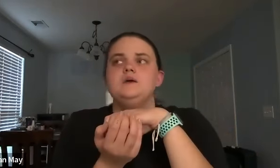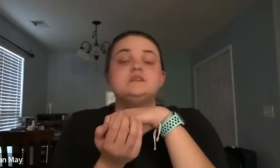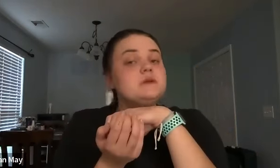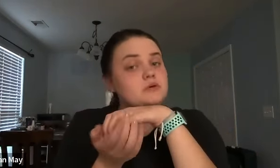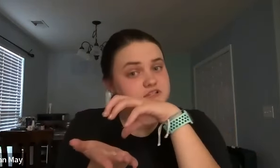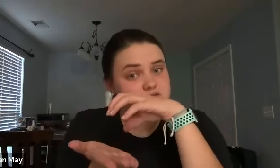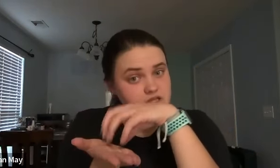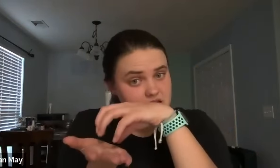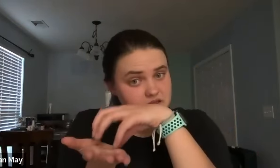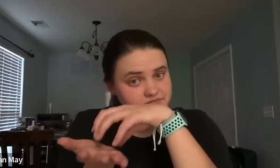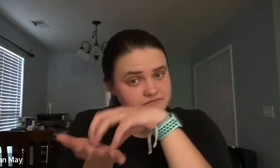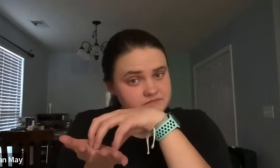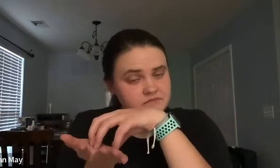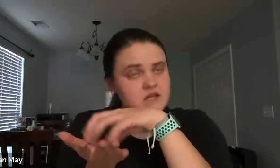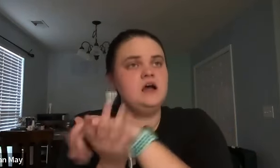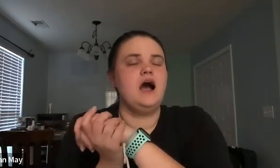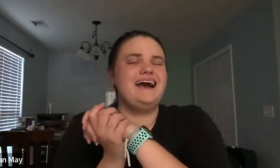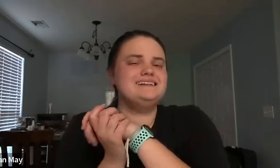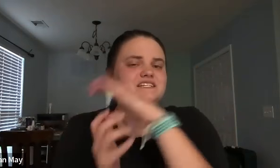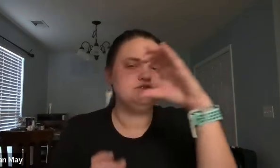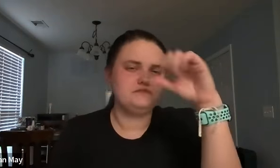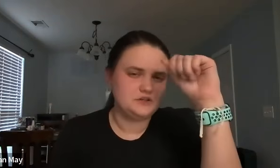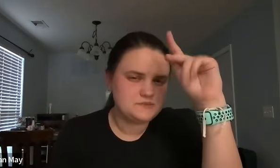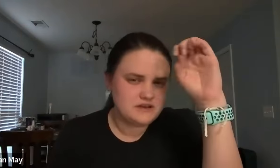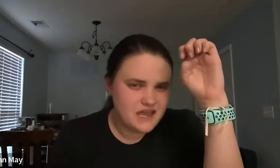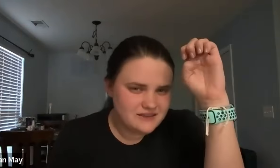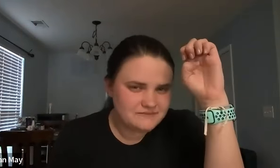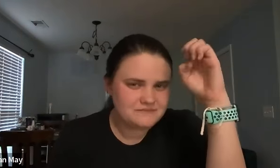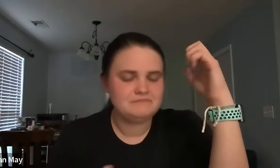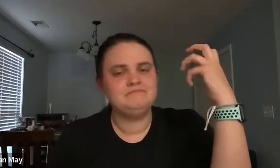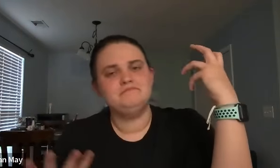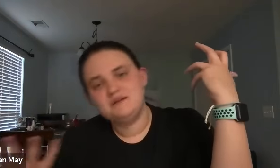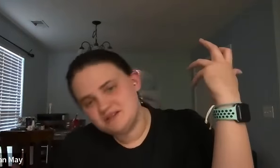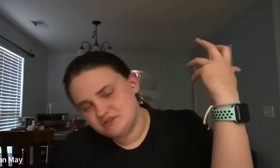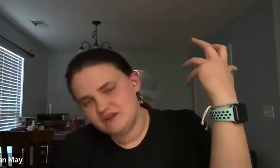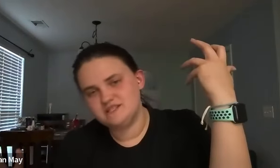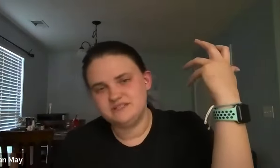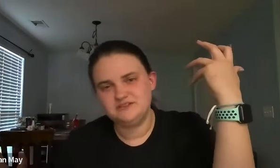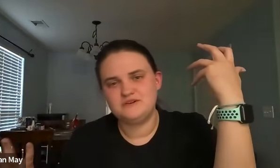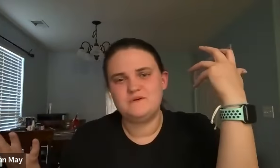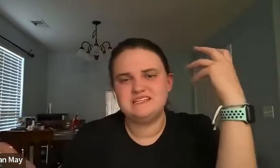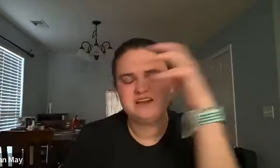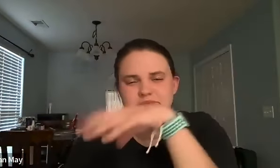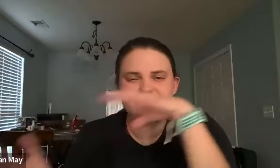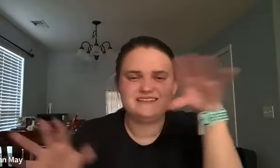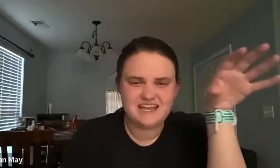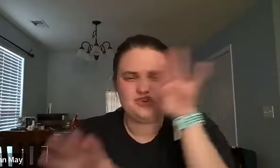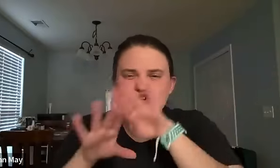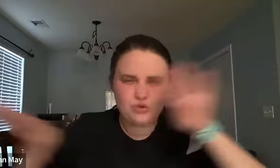Some people use this for cake. I tend to finger spell cake, but I'm also kind of a sweet tooth, so I'm always like, cupcakes and cake are a total